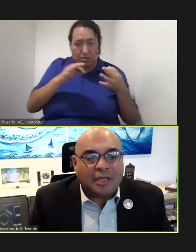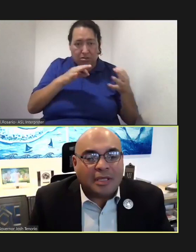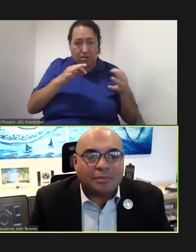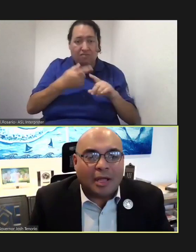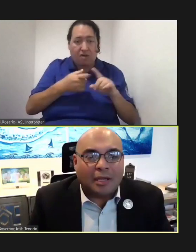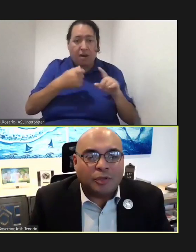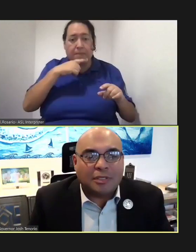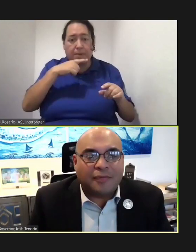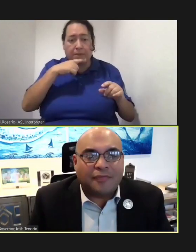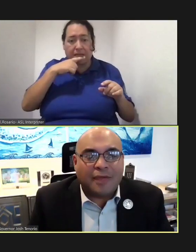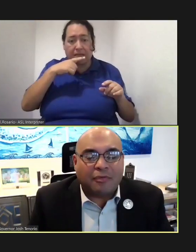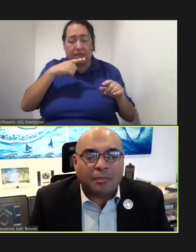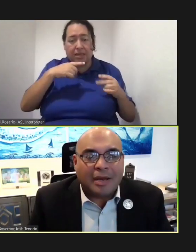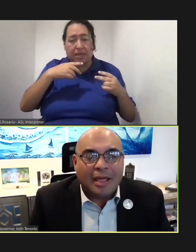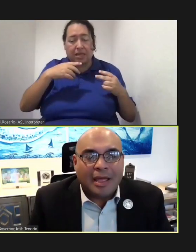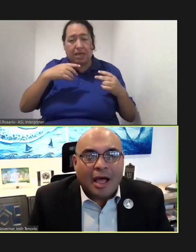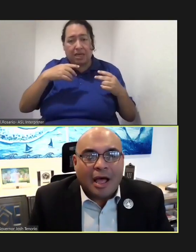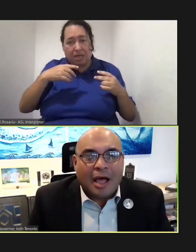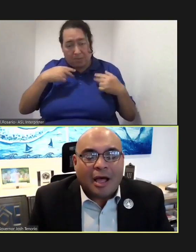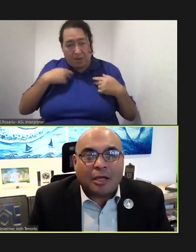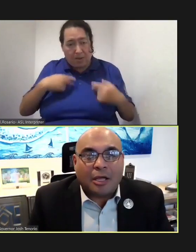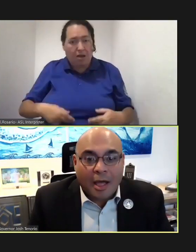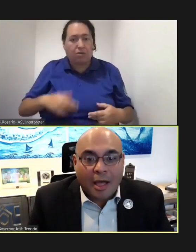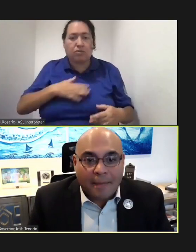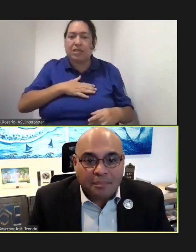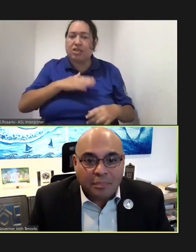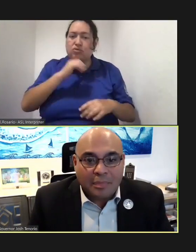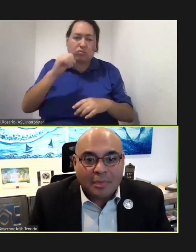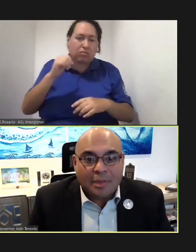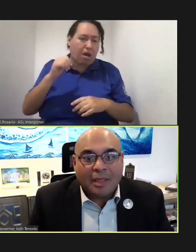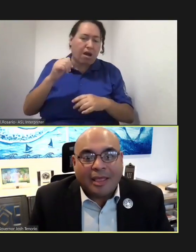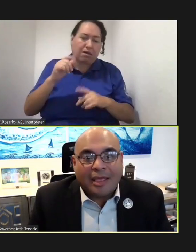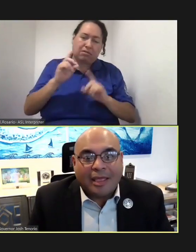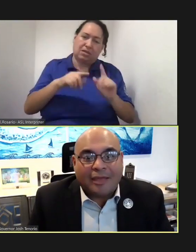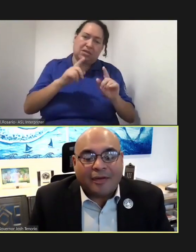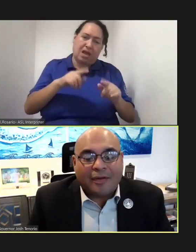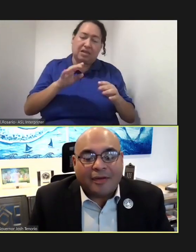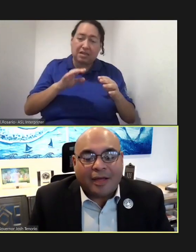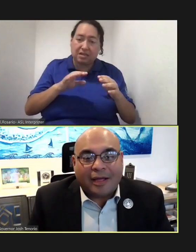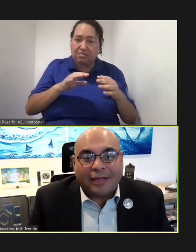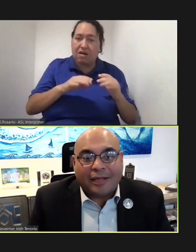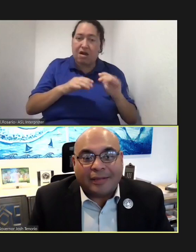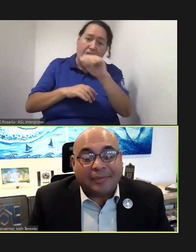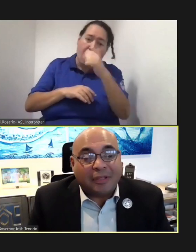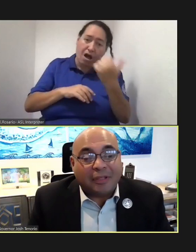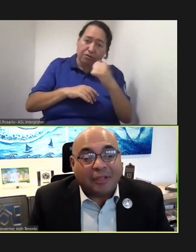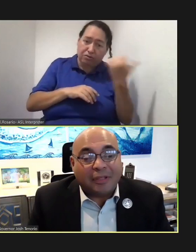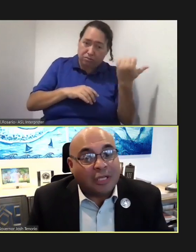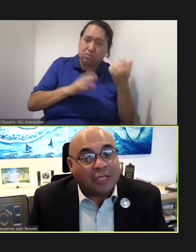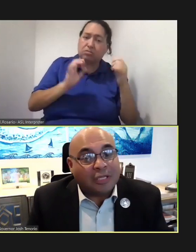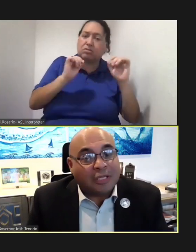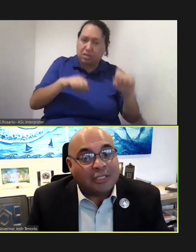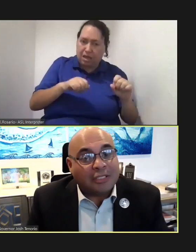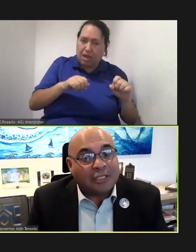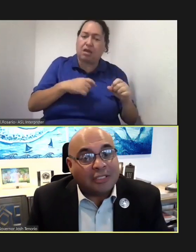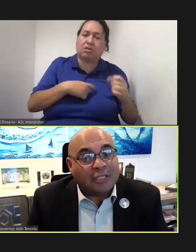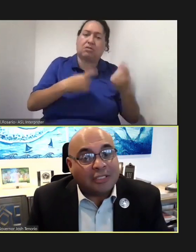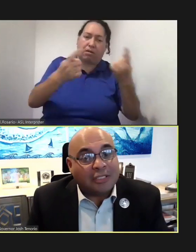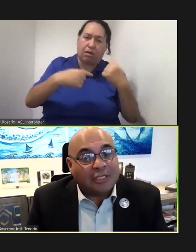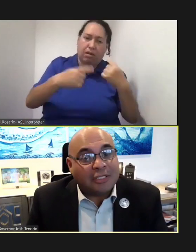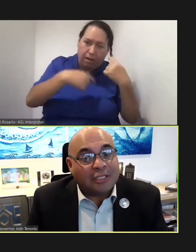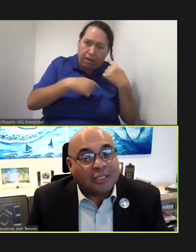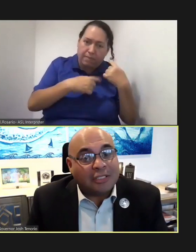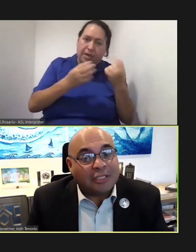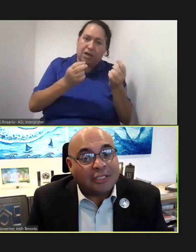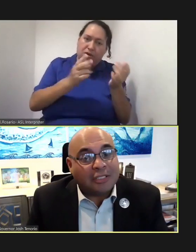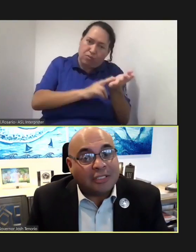attend. Do us a favor, but come. You can still register. You could, if you want to just stay